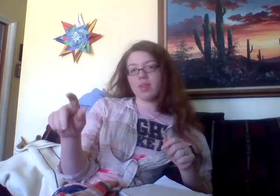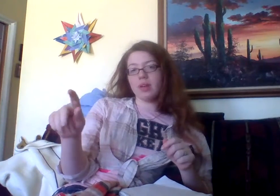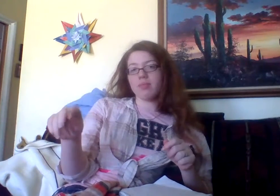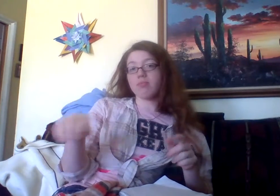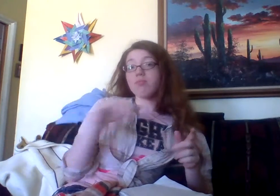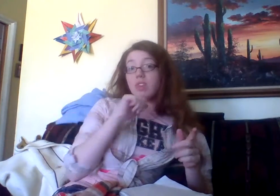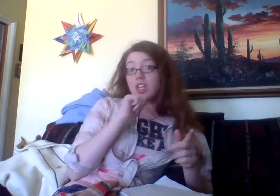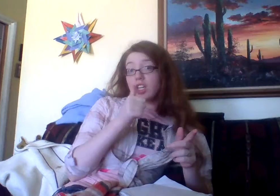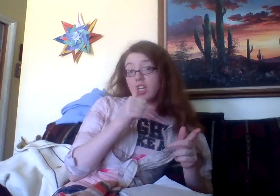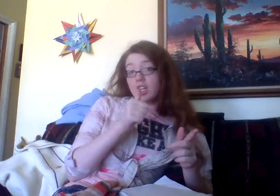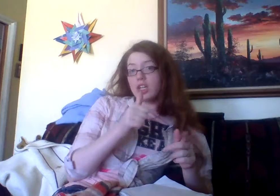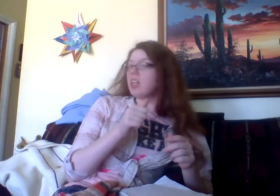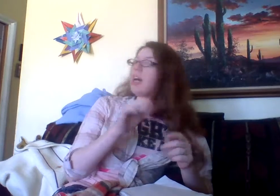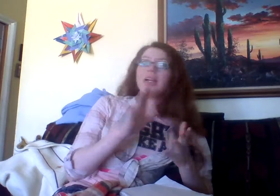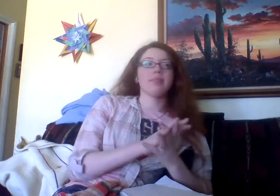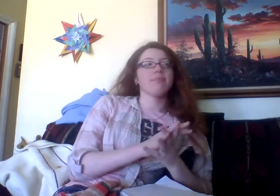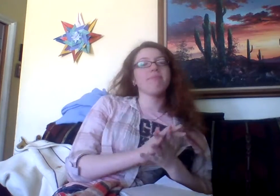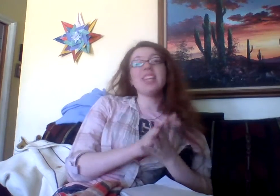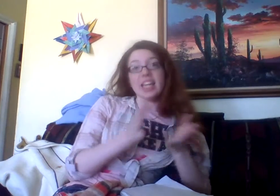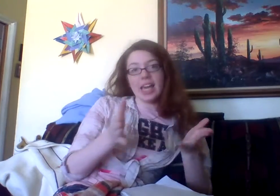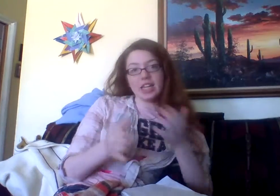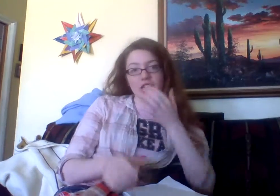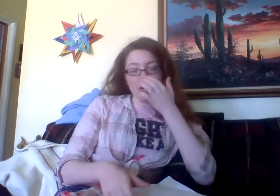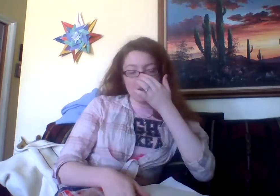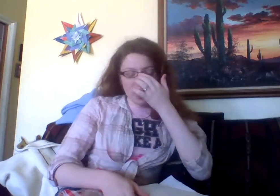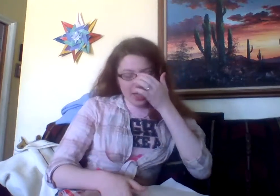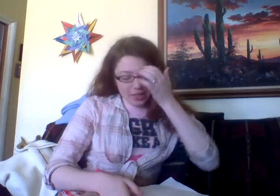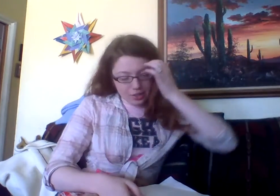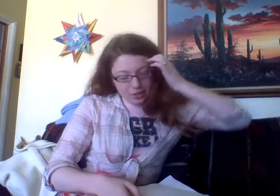um, uh, negation is